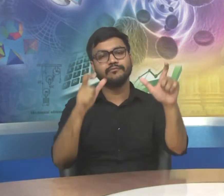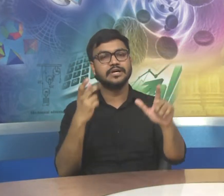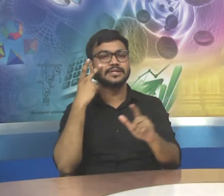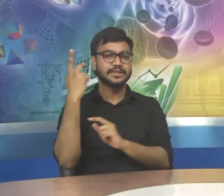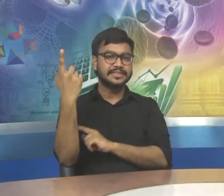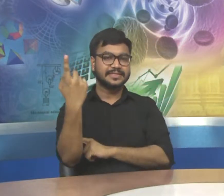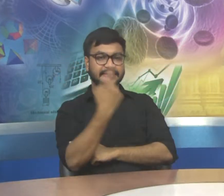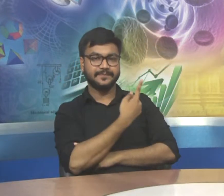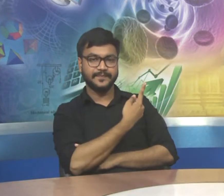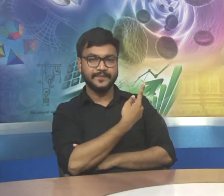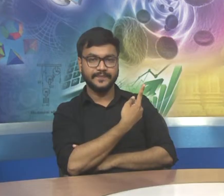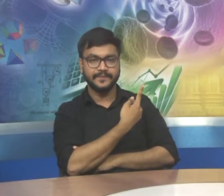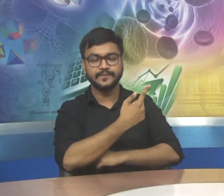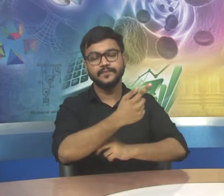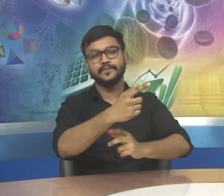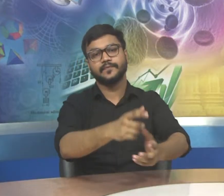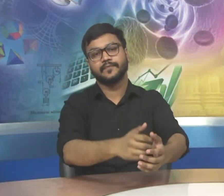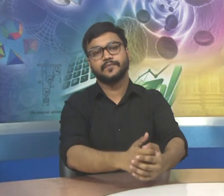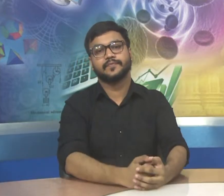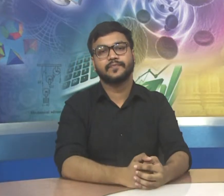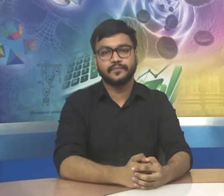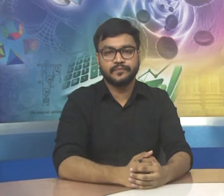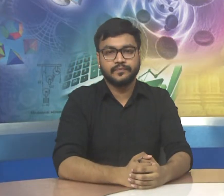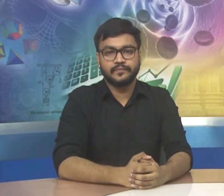to displacement here.